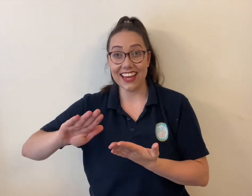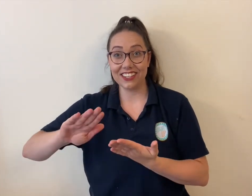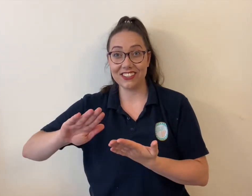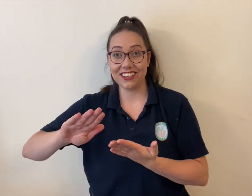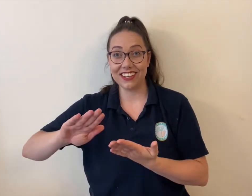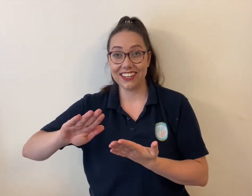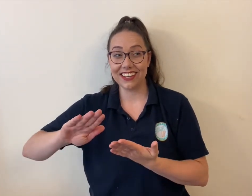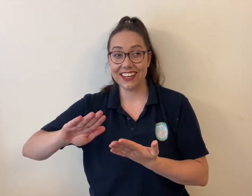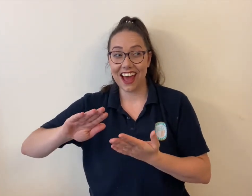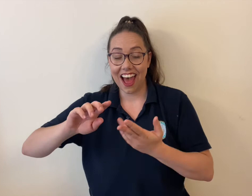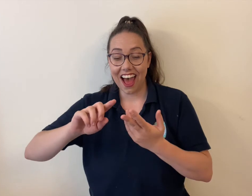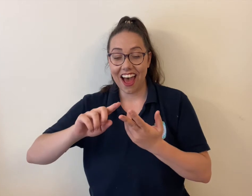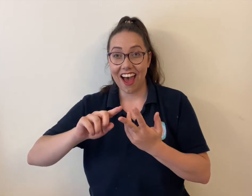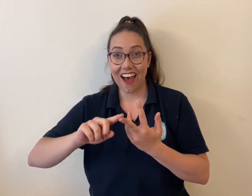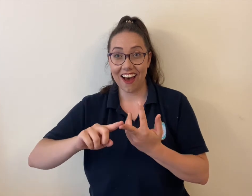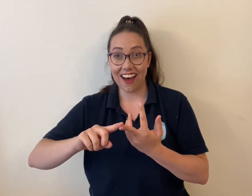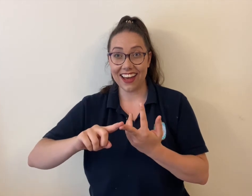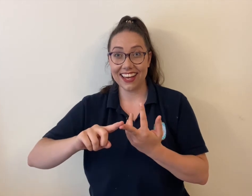H, I,